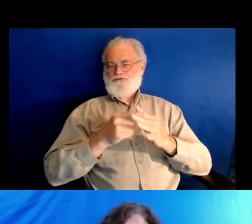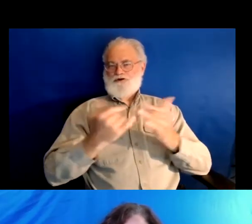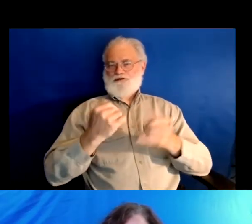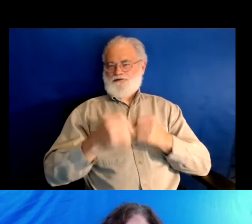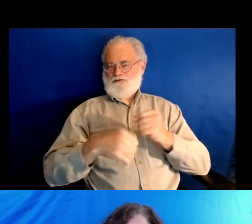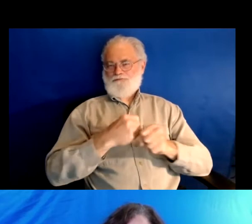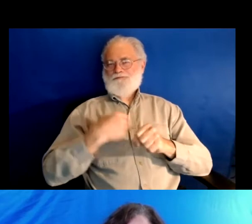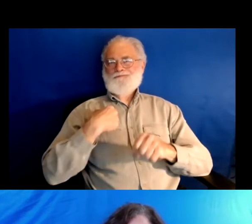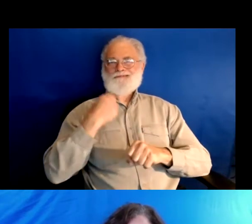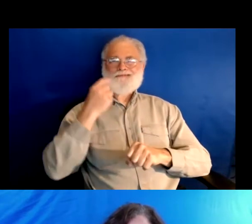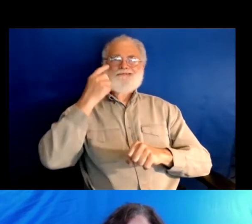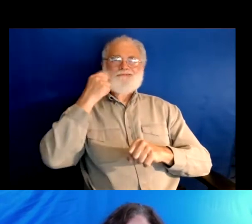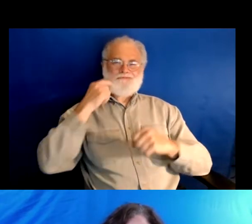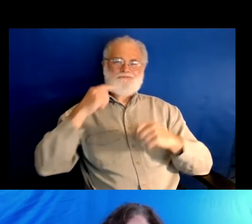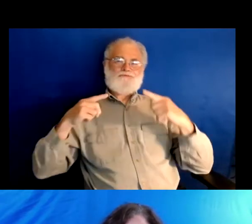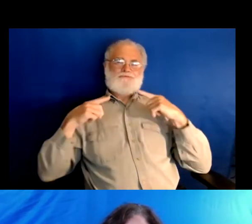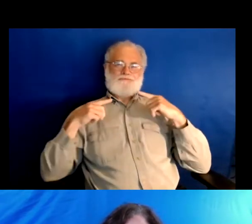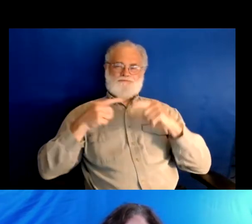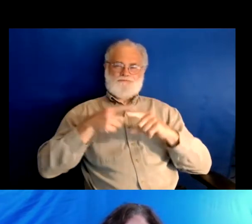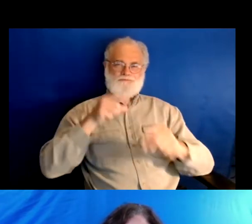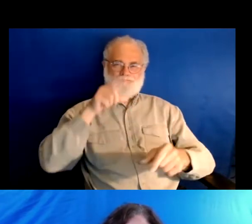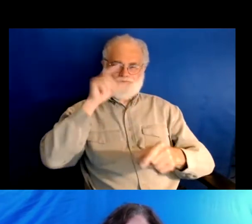I'm an outcome specialist. I started this